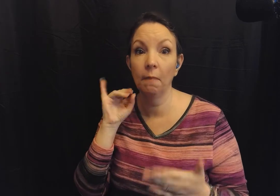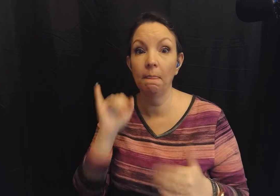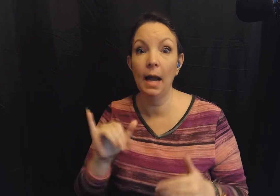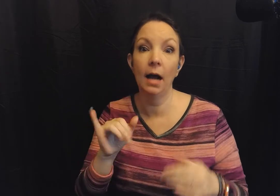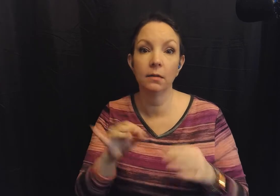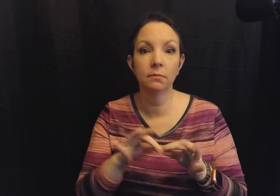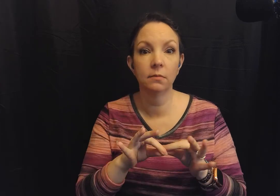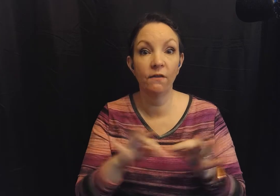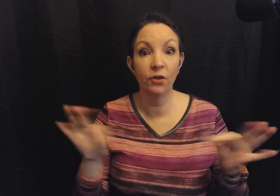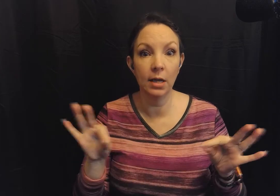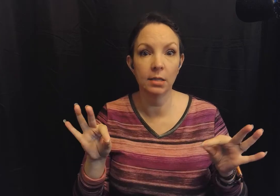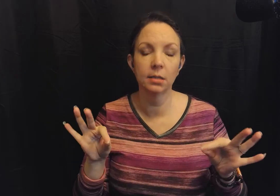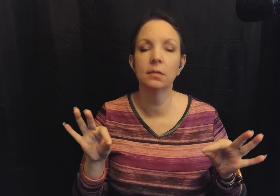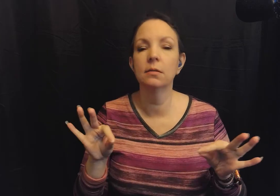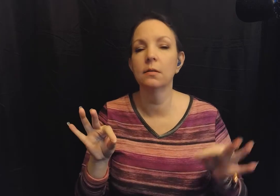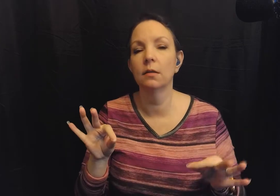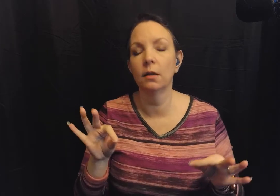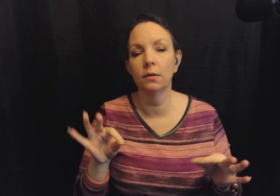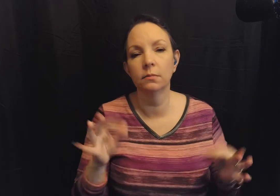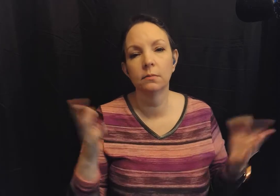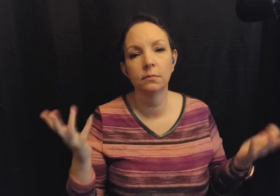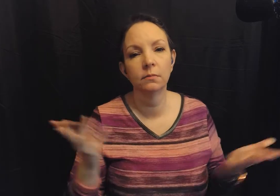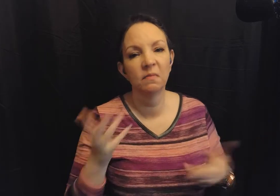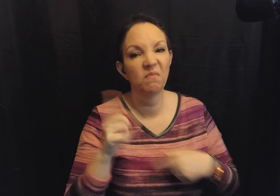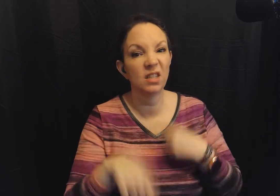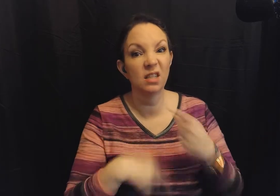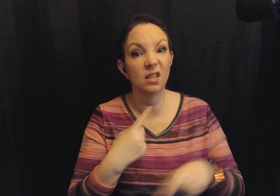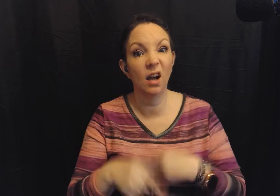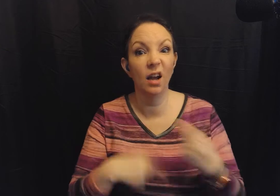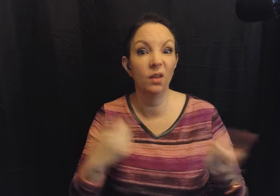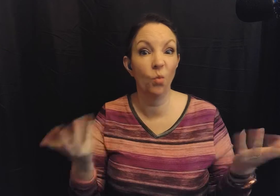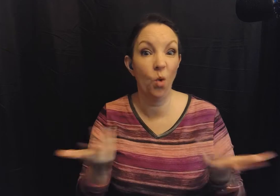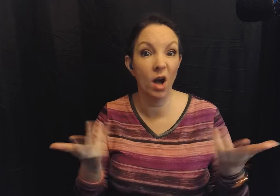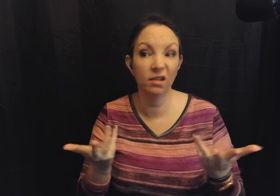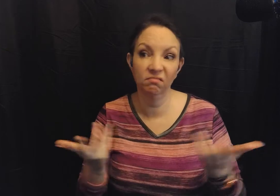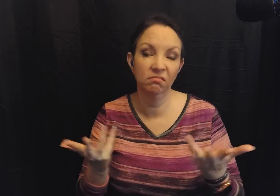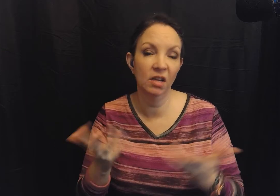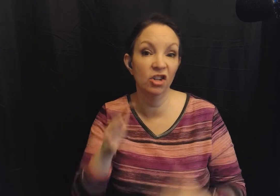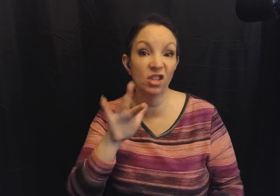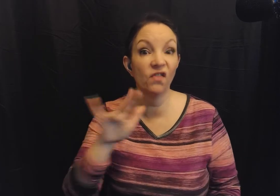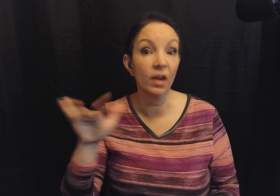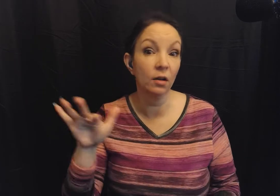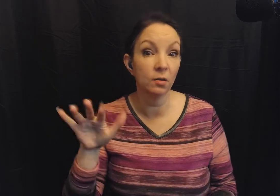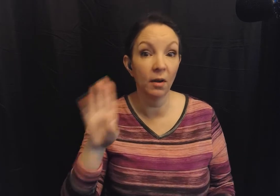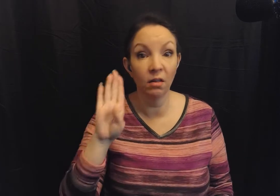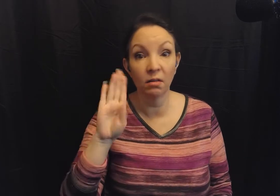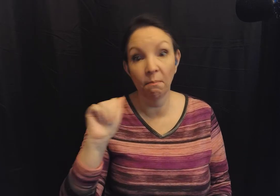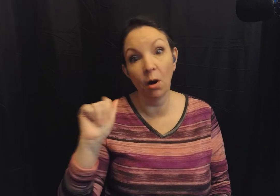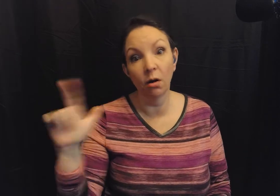that phrase is, the sign, what, and just finger spell ball.